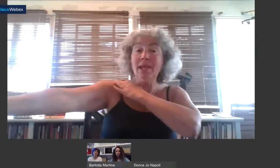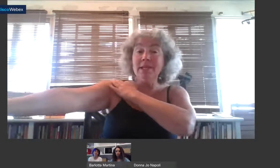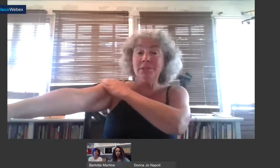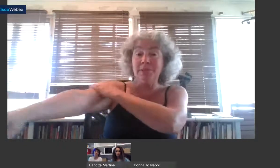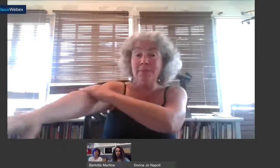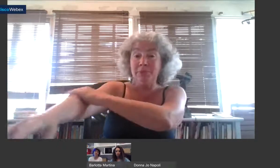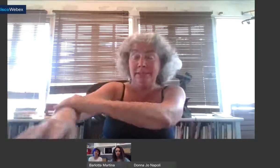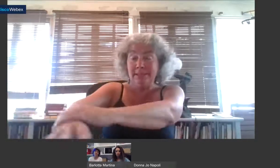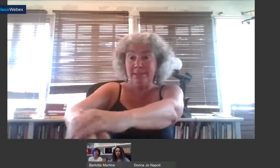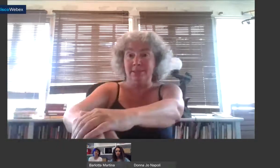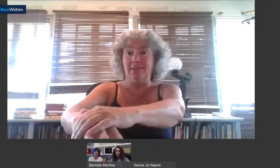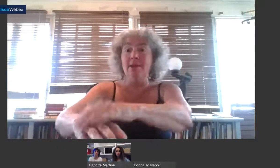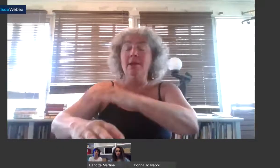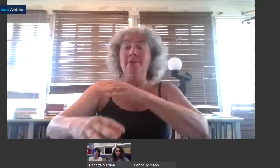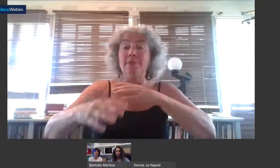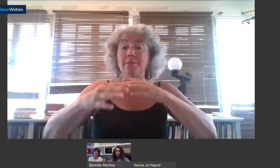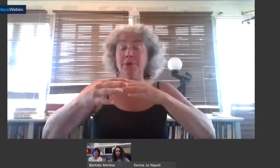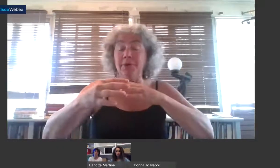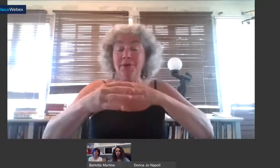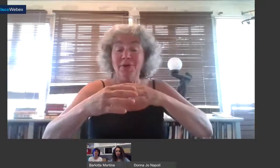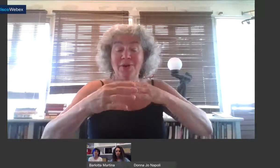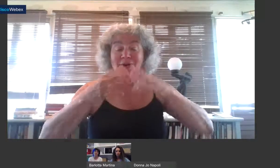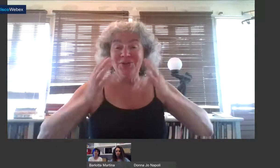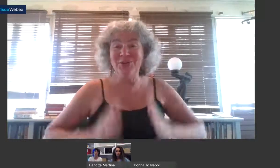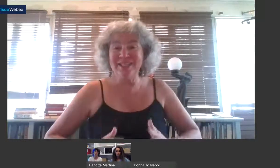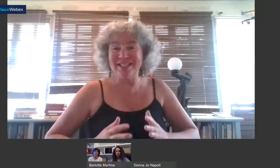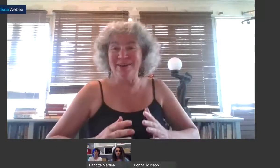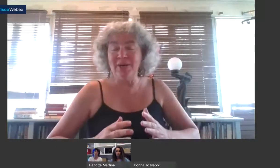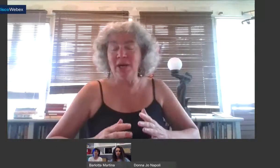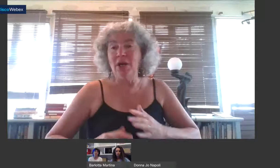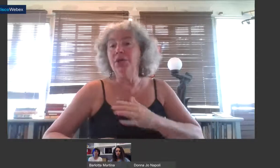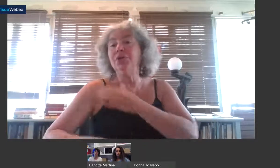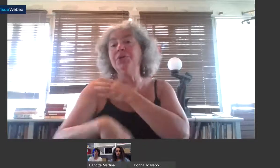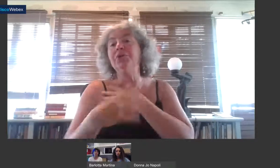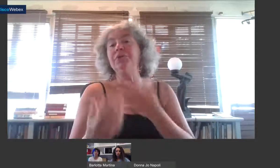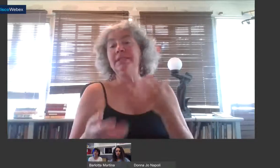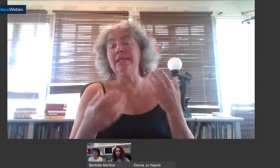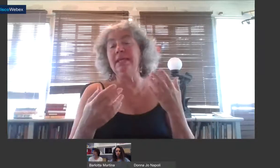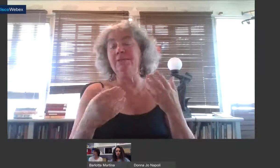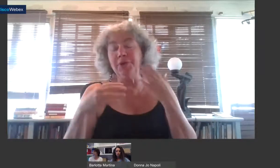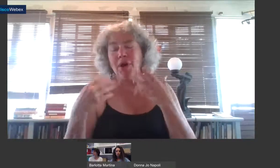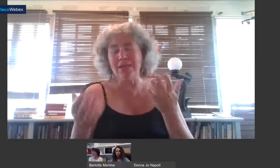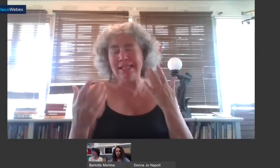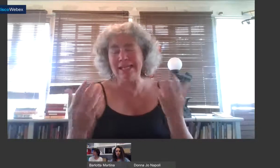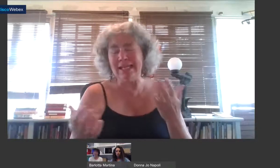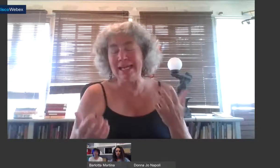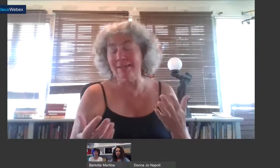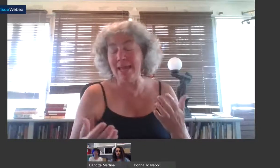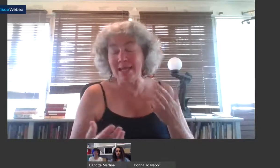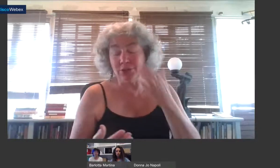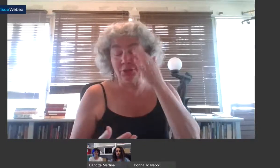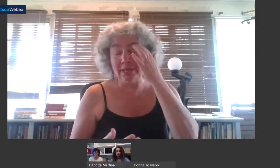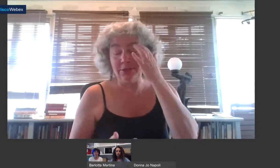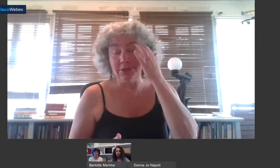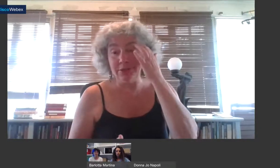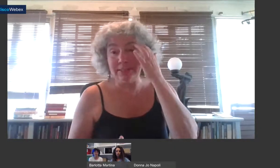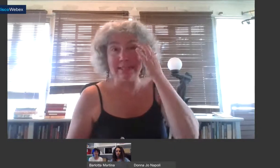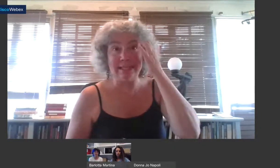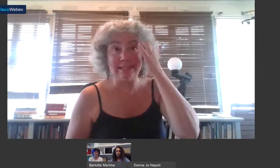As you get more distal from your torso, you're using, if you're articulating that joint, you're using less